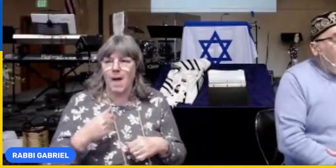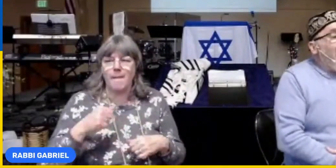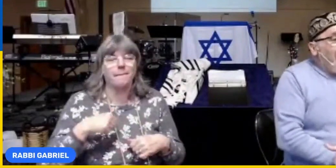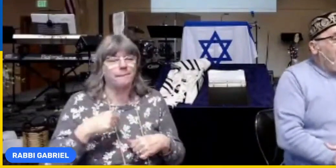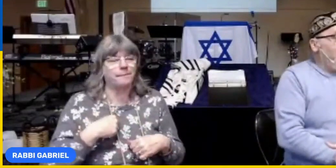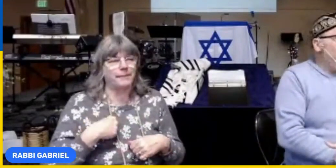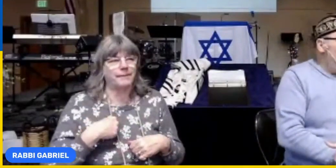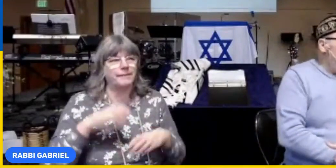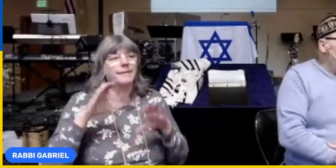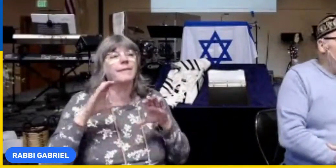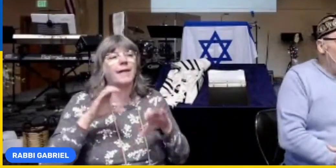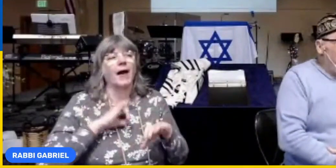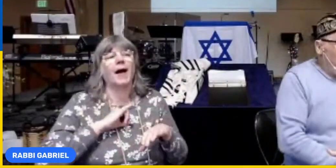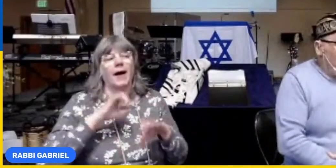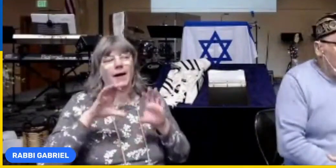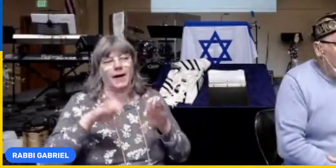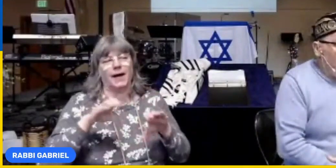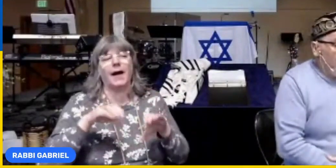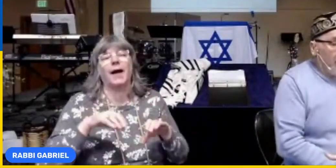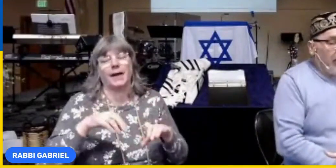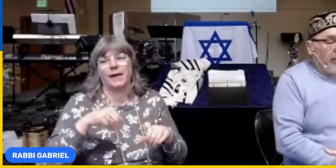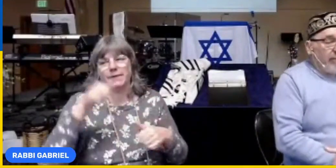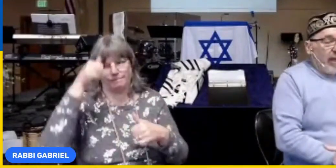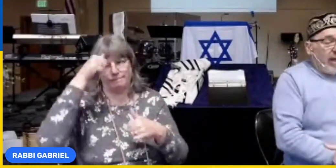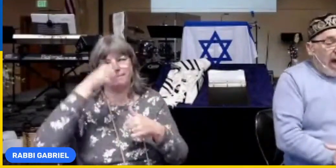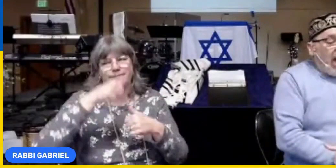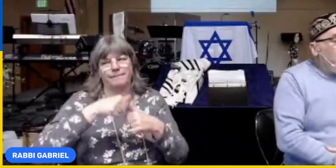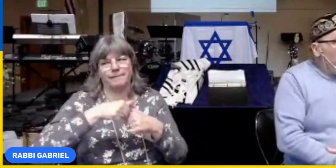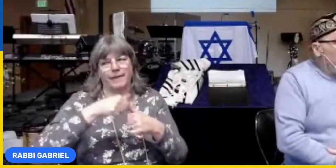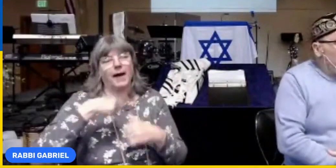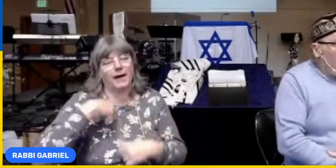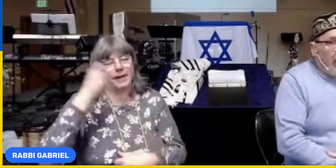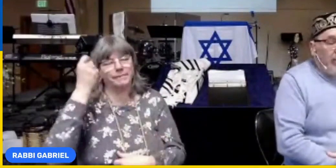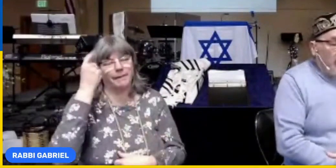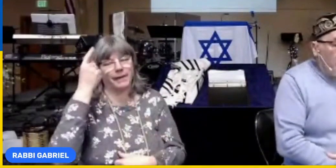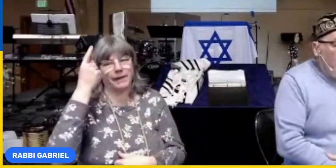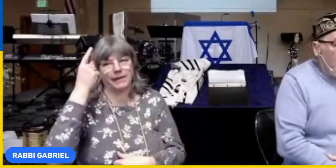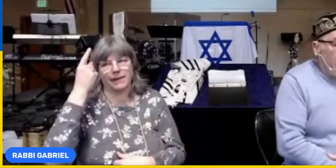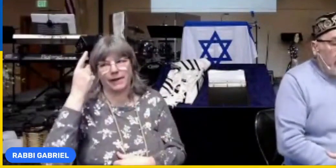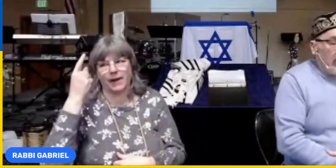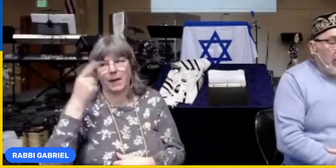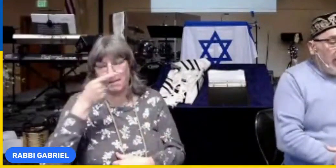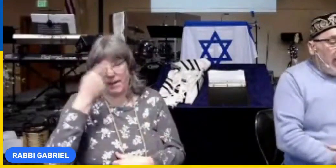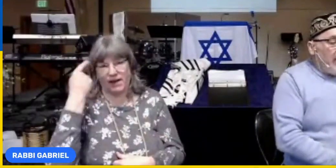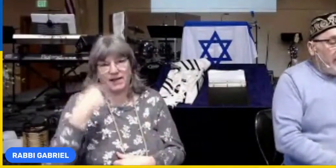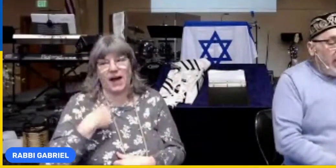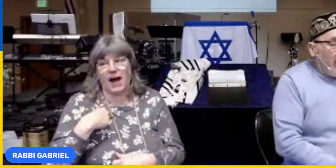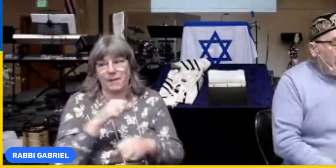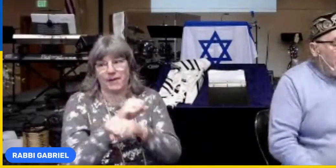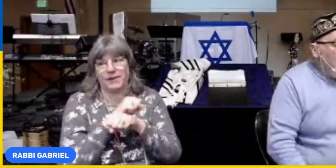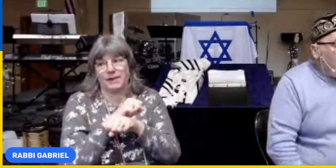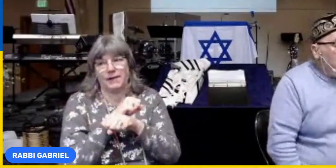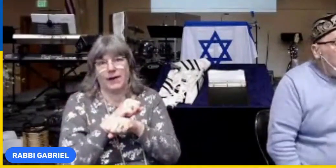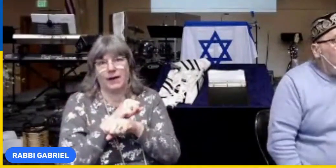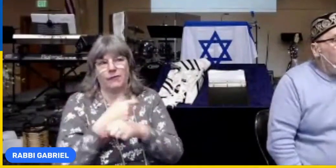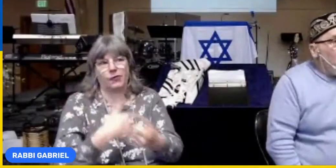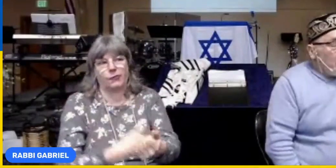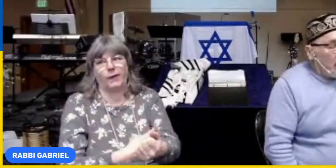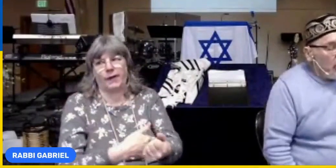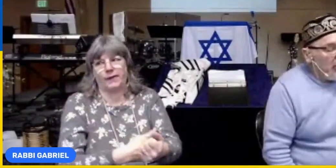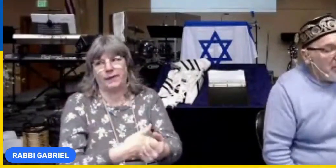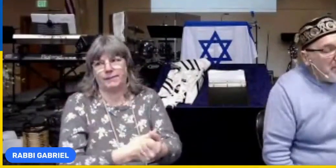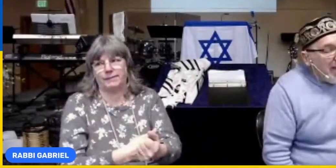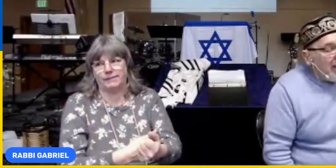says, "I can relate to being a slave. I was a slave to drugs, and there has never